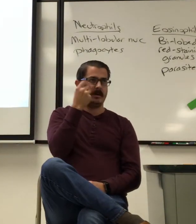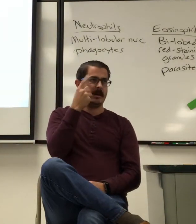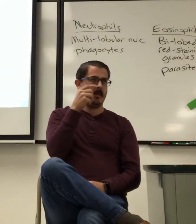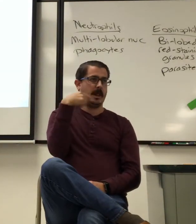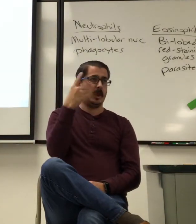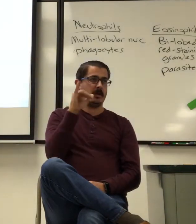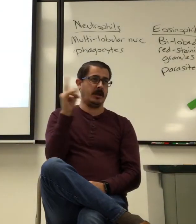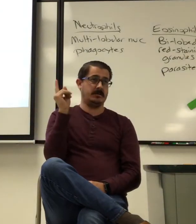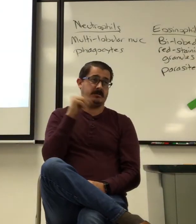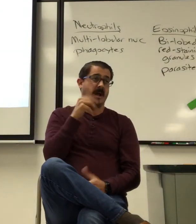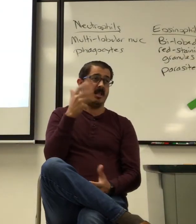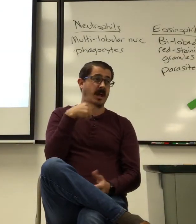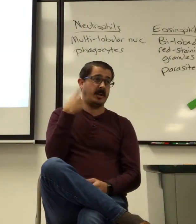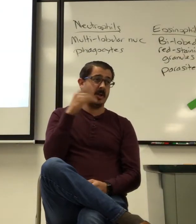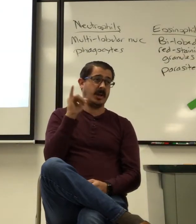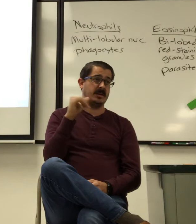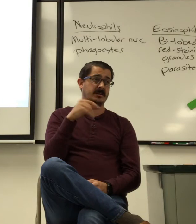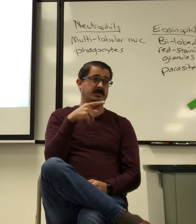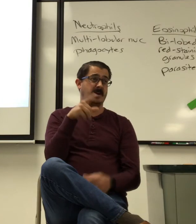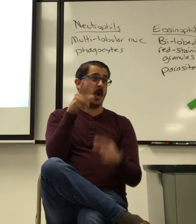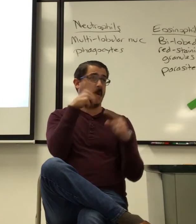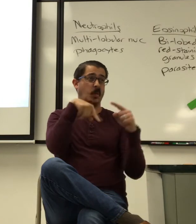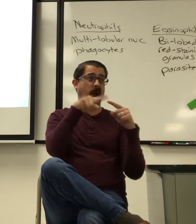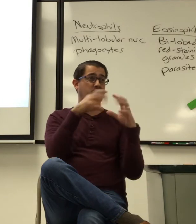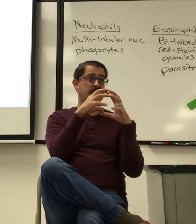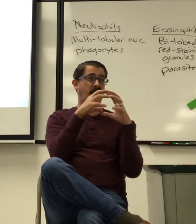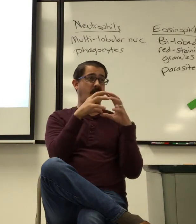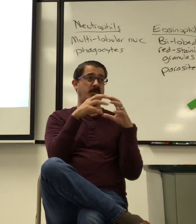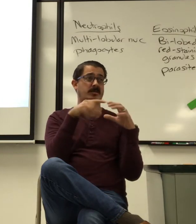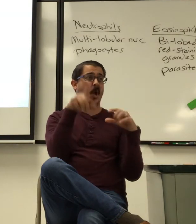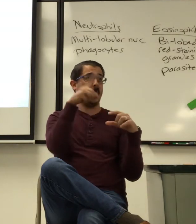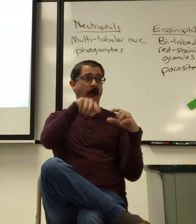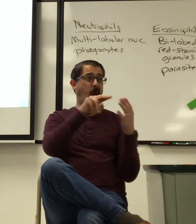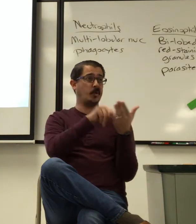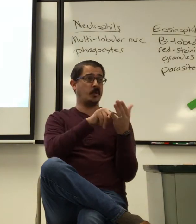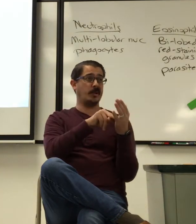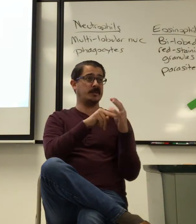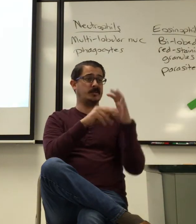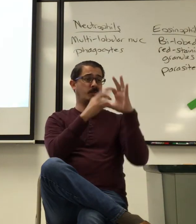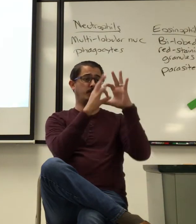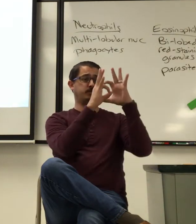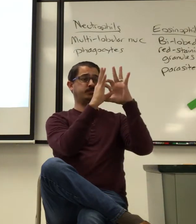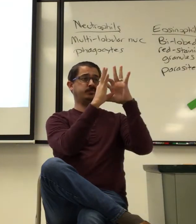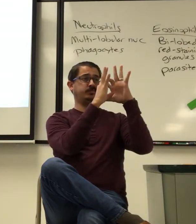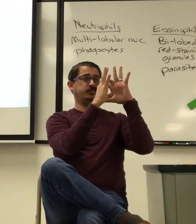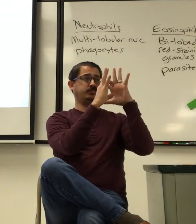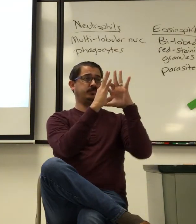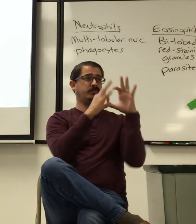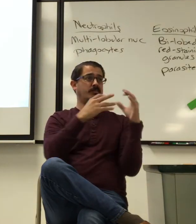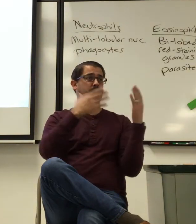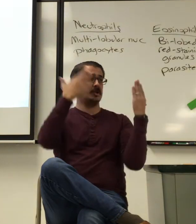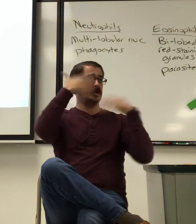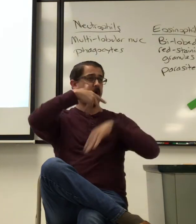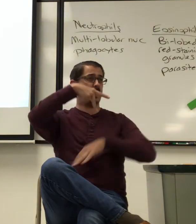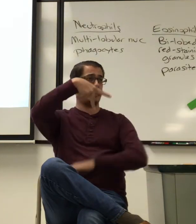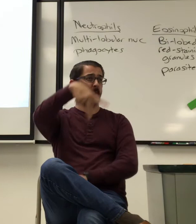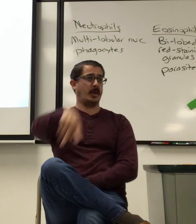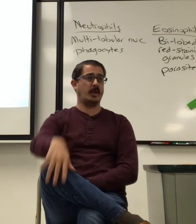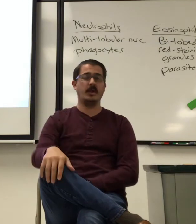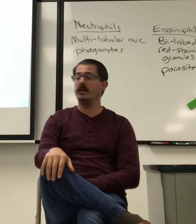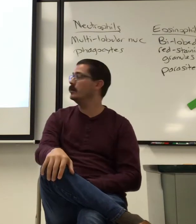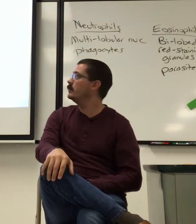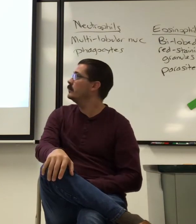Just a round cell with a round nuke. Very dark and purple. I'm using black,